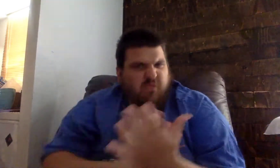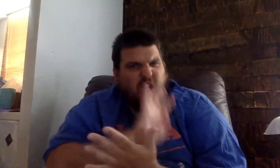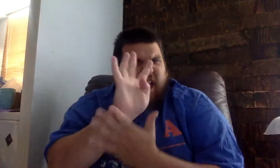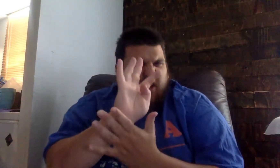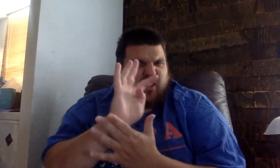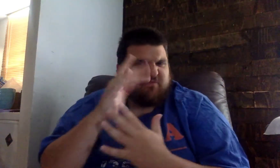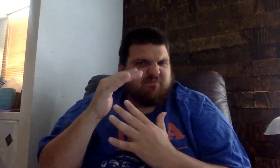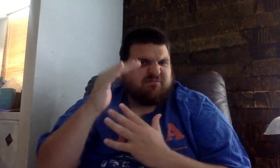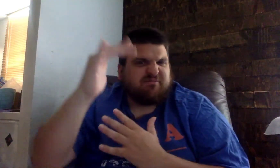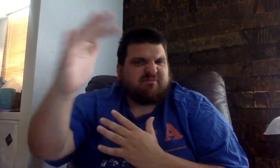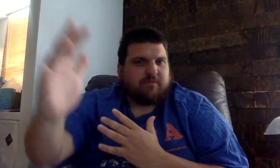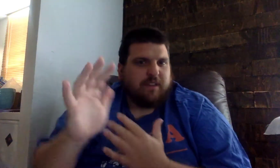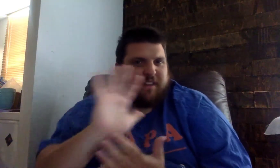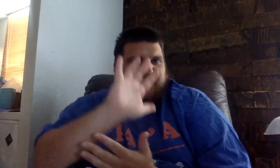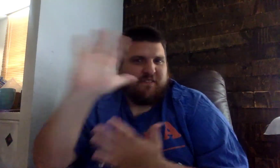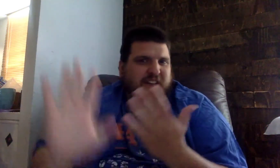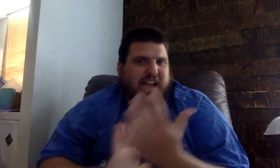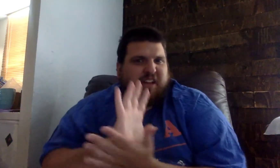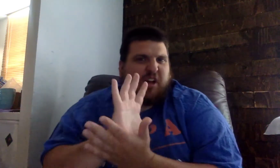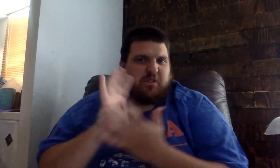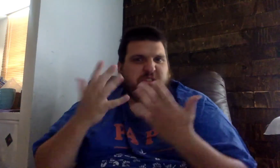4 hours, etc. 5 hours.